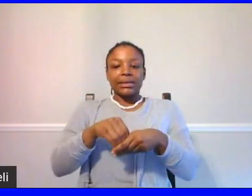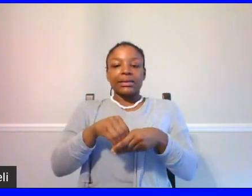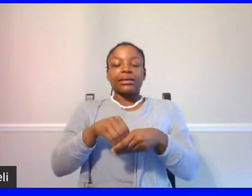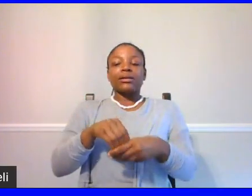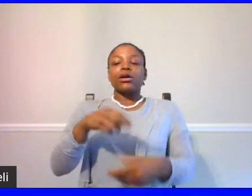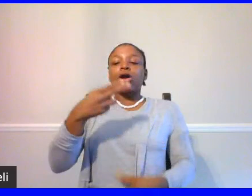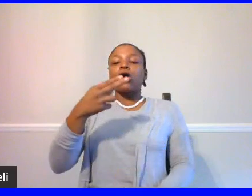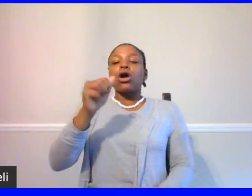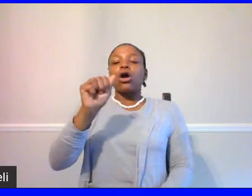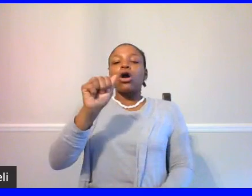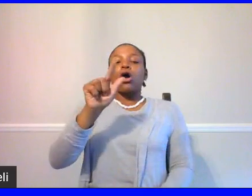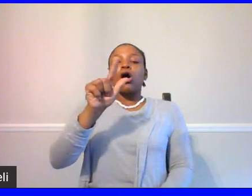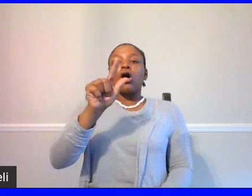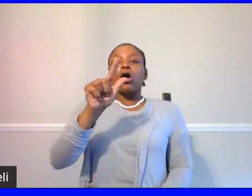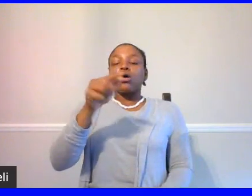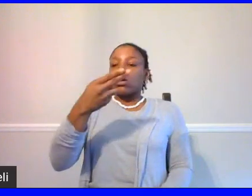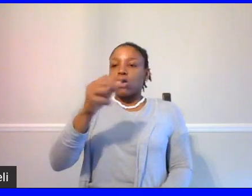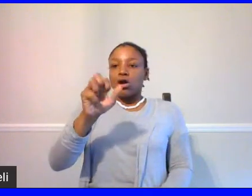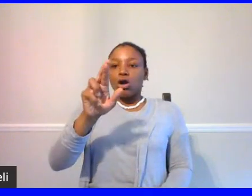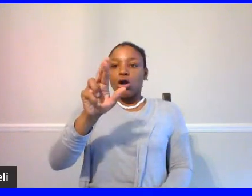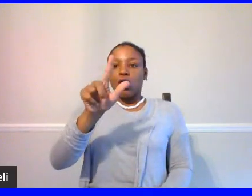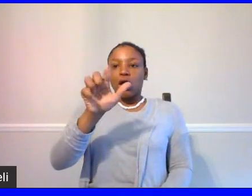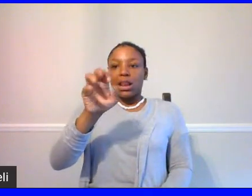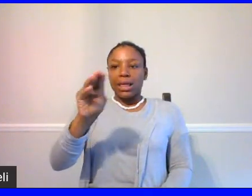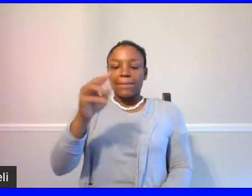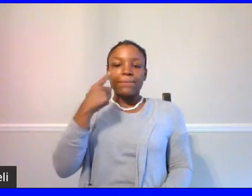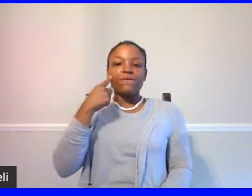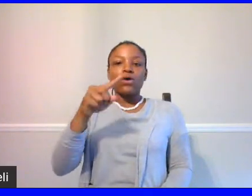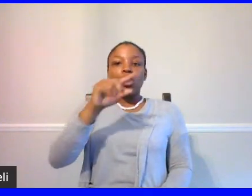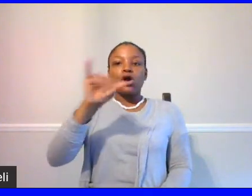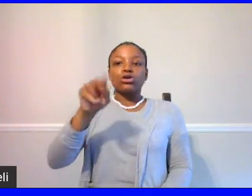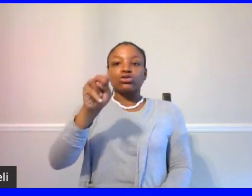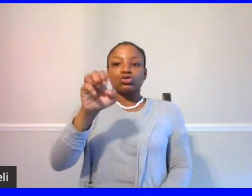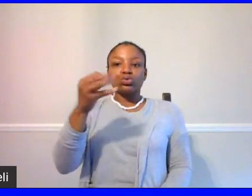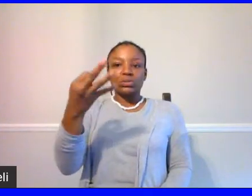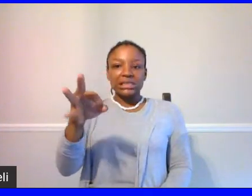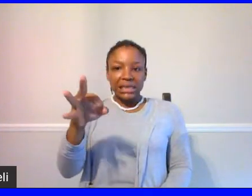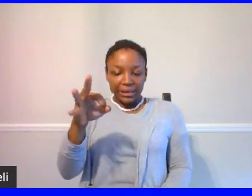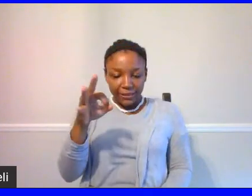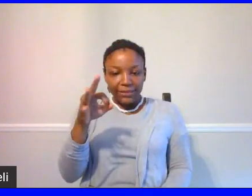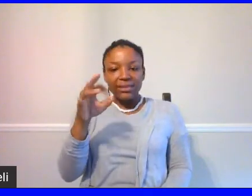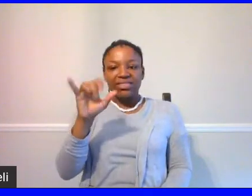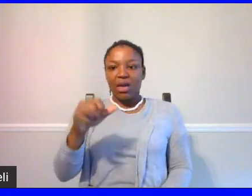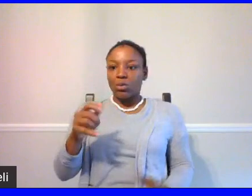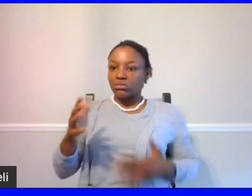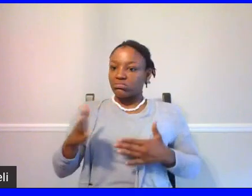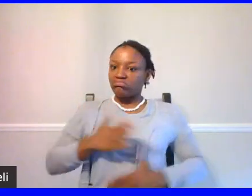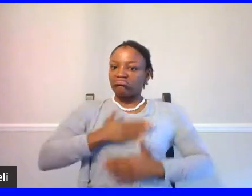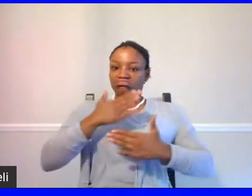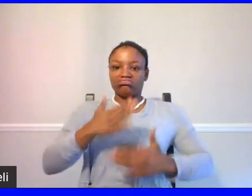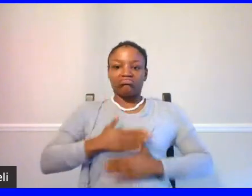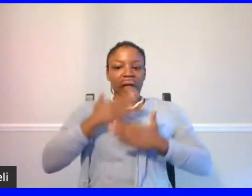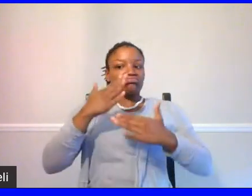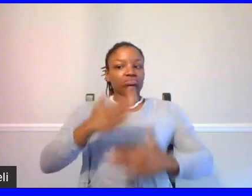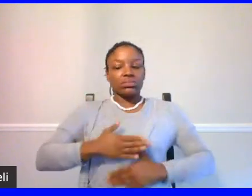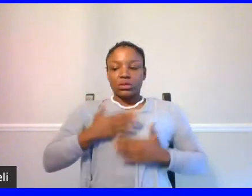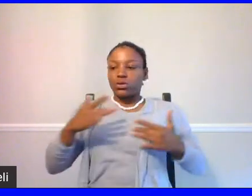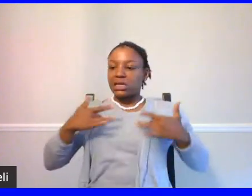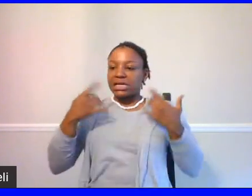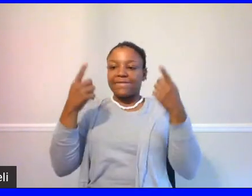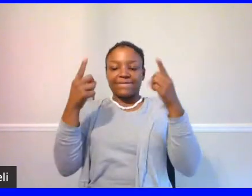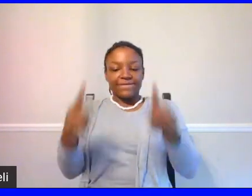And it was an incredibly joyful event, which was at this point a very